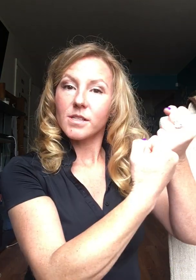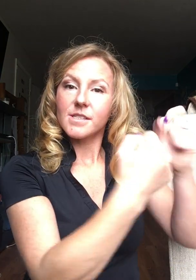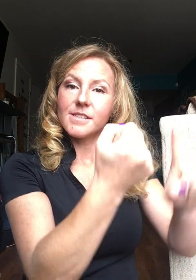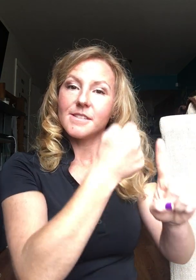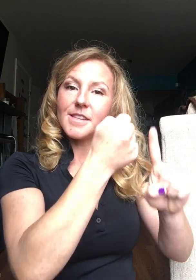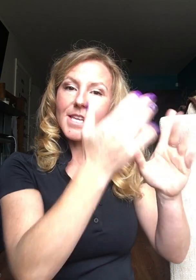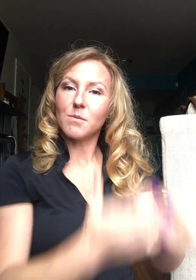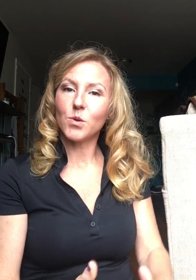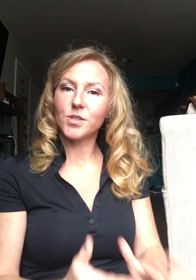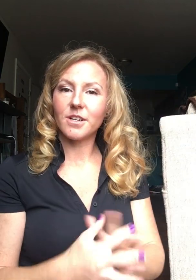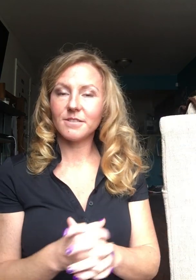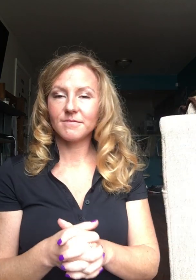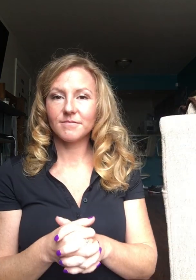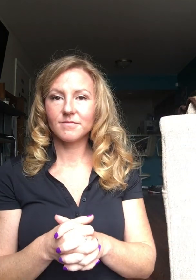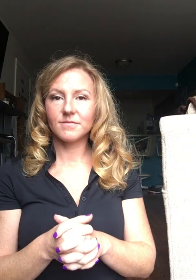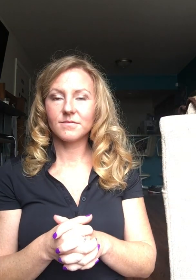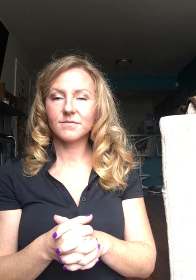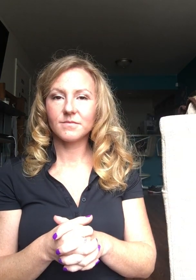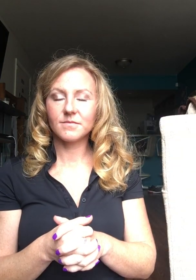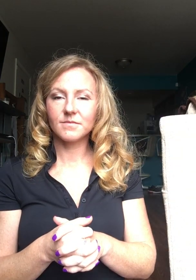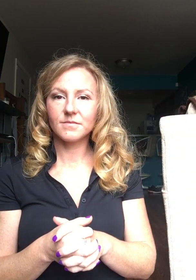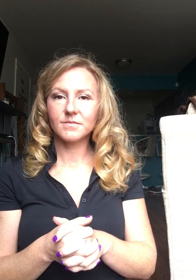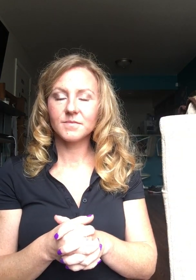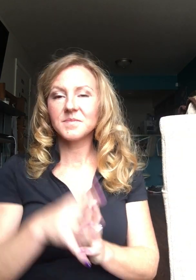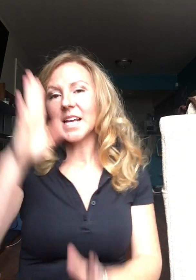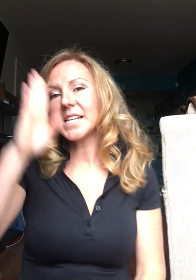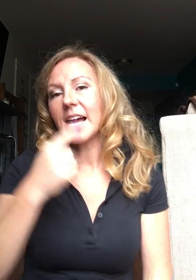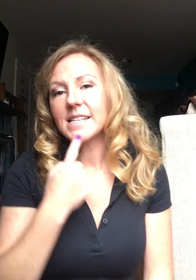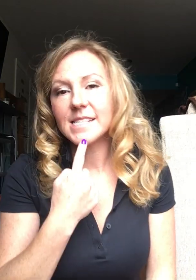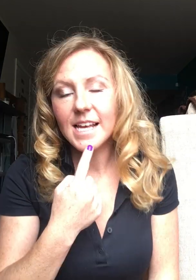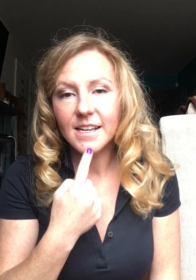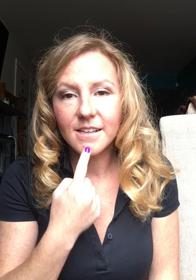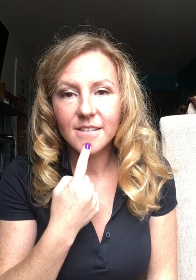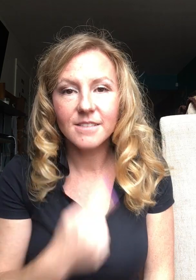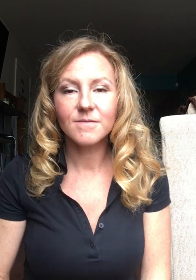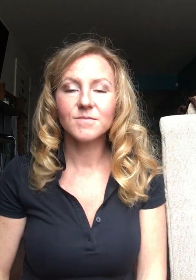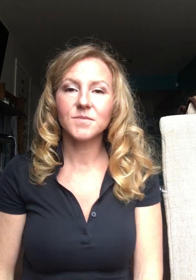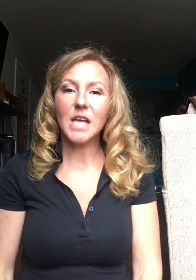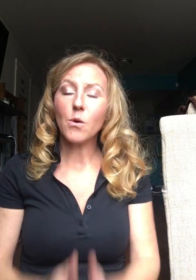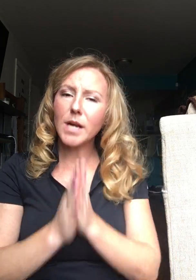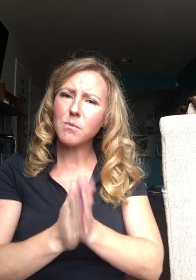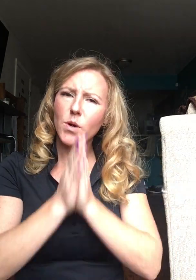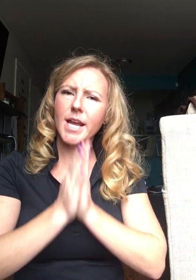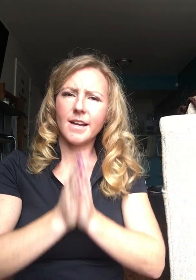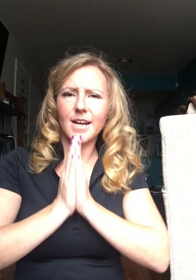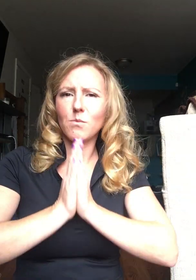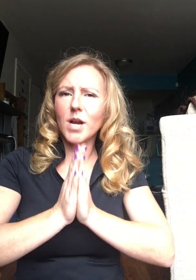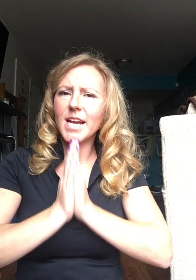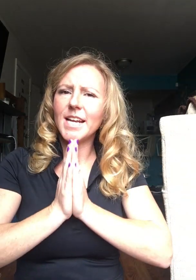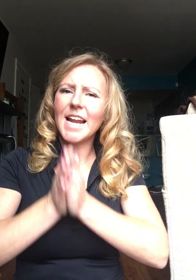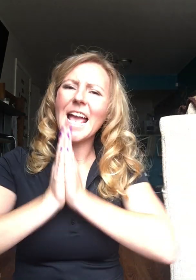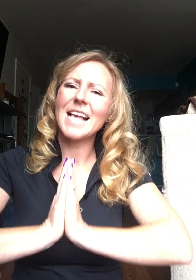supports the abuser. And God said, when I prayed and I asked